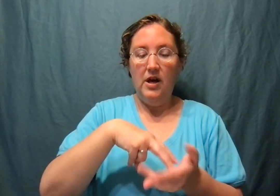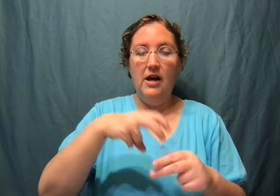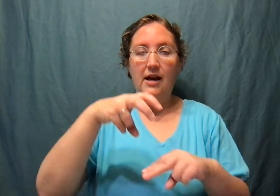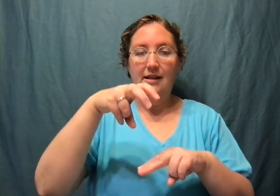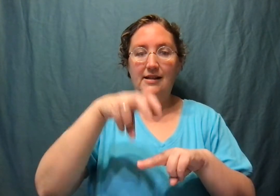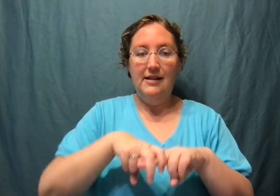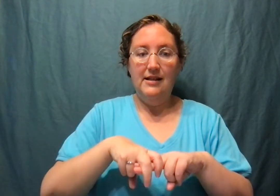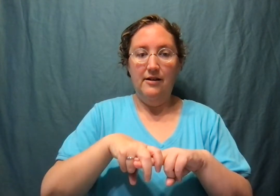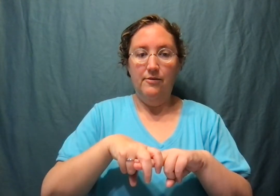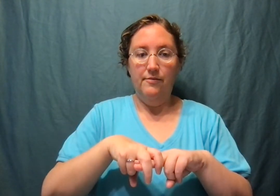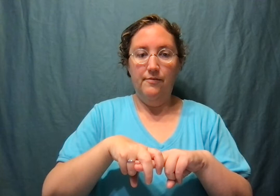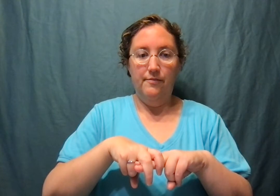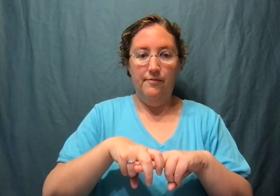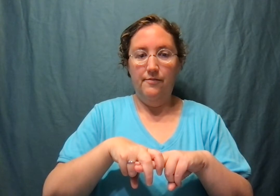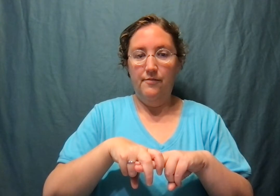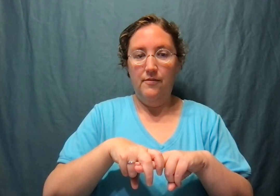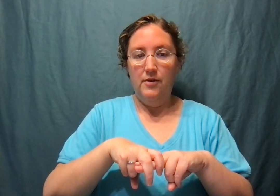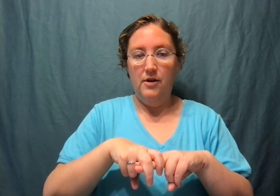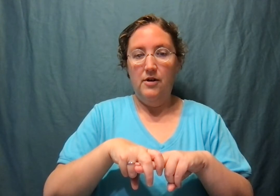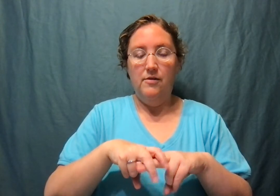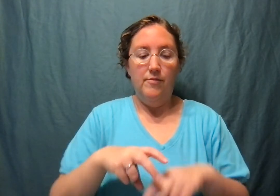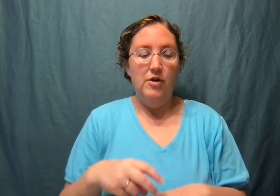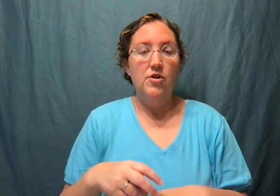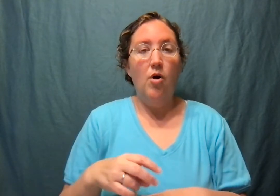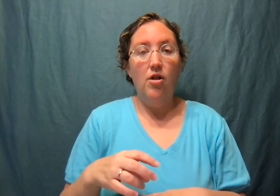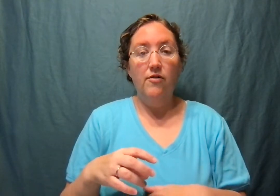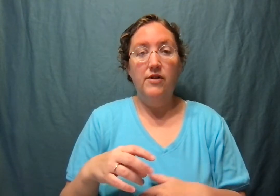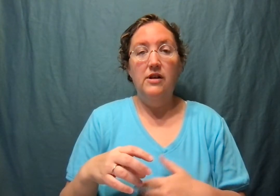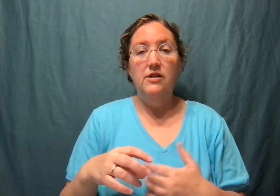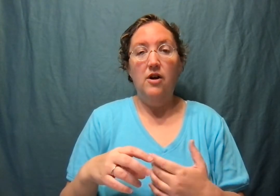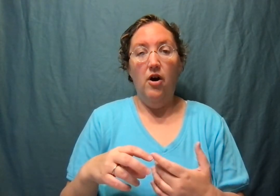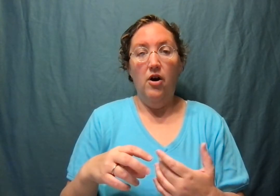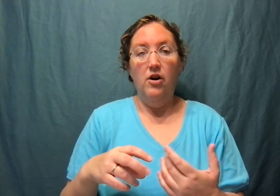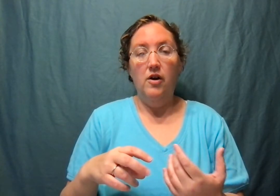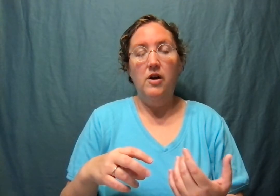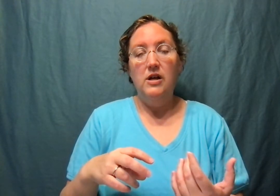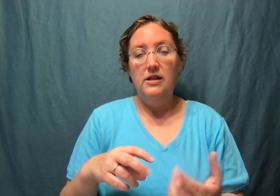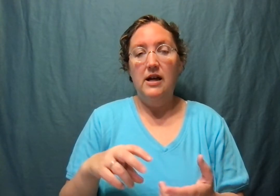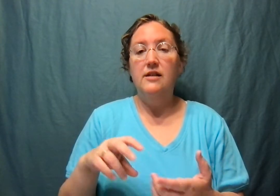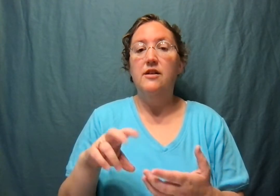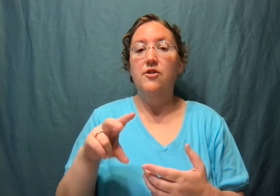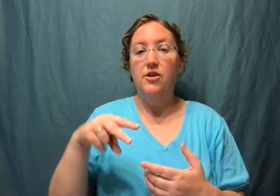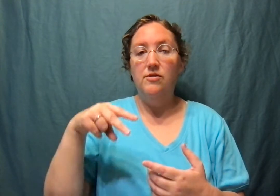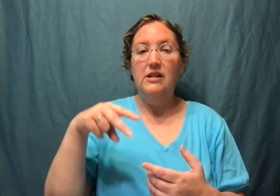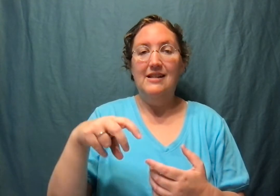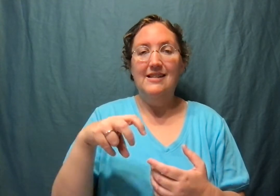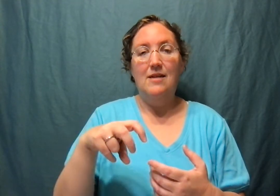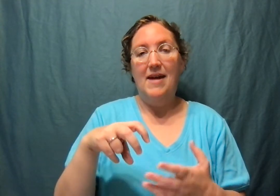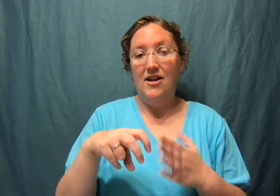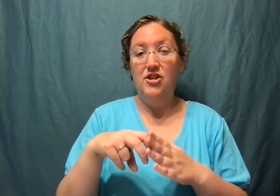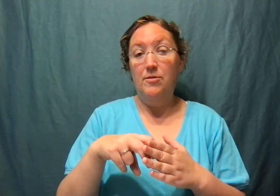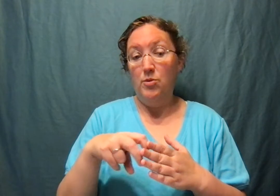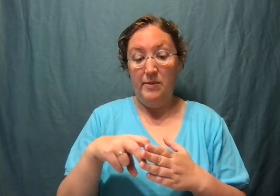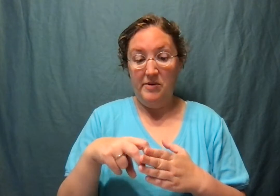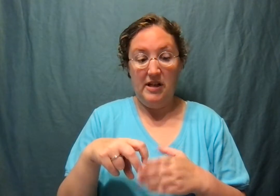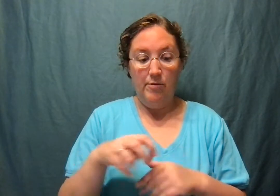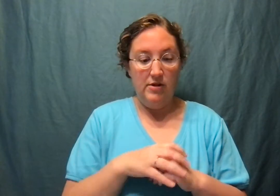and to sit down. So all of these are signs that are using this same hand shape to represent a person's